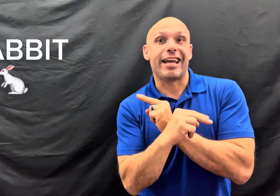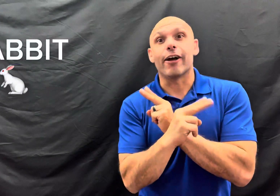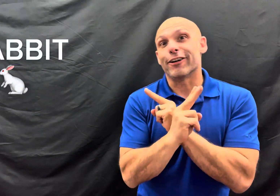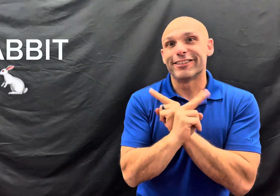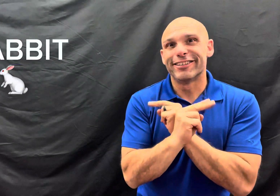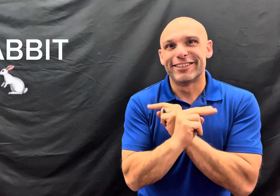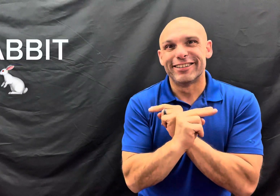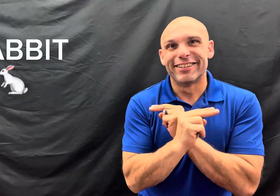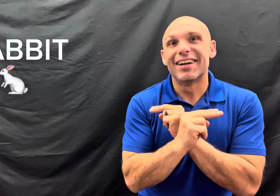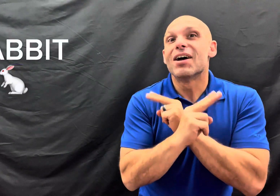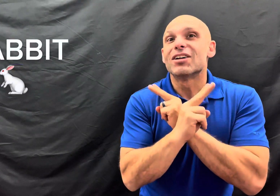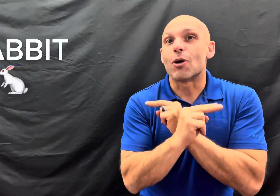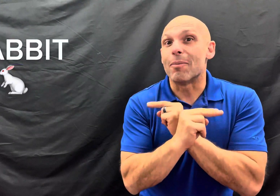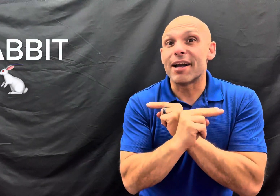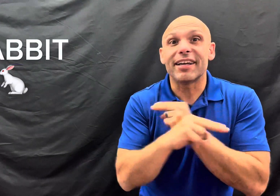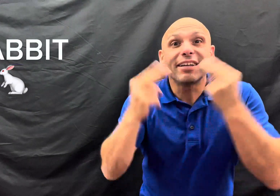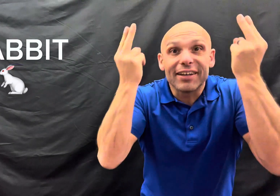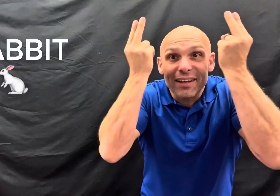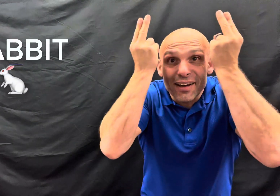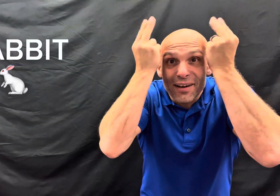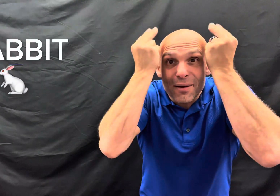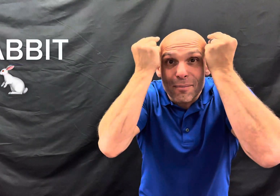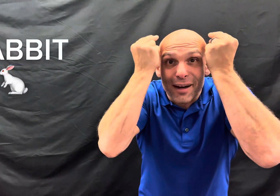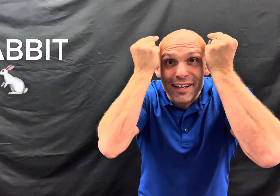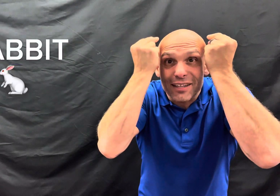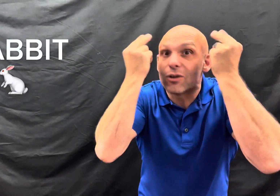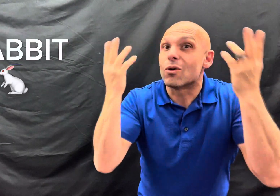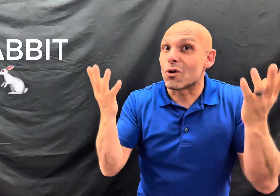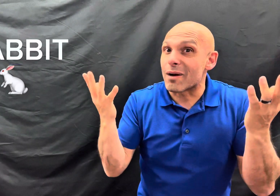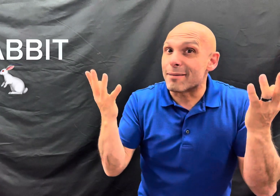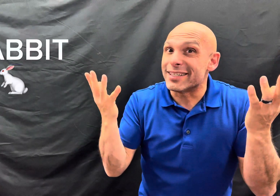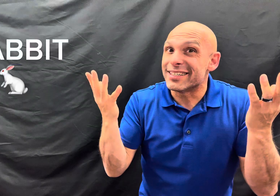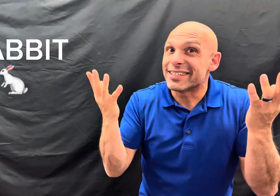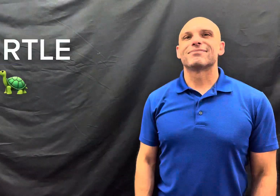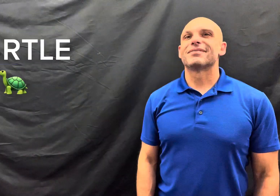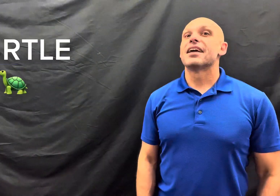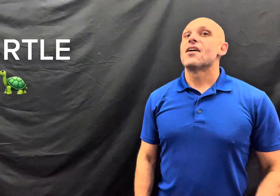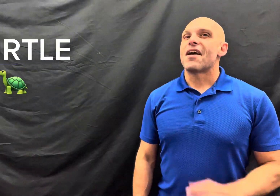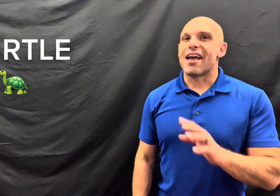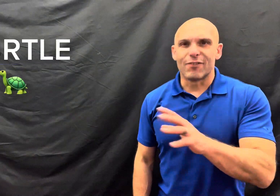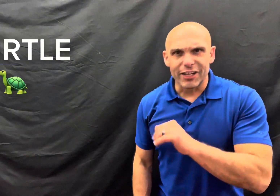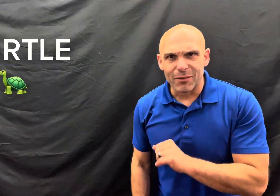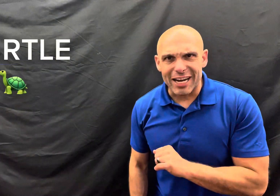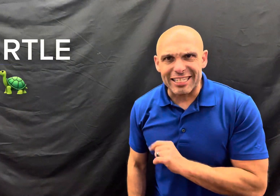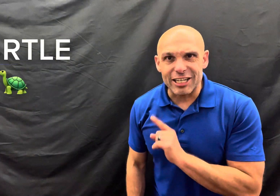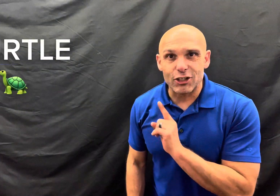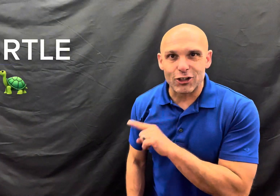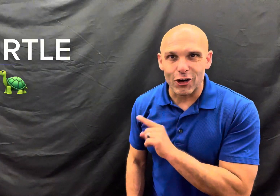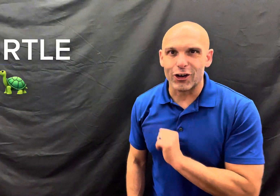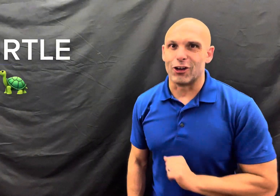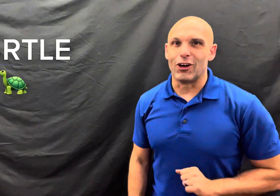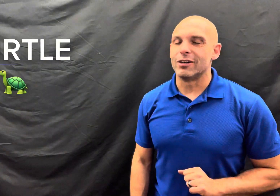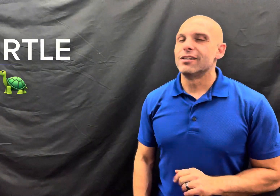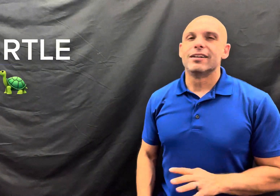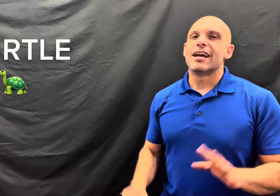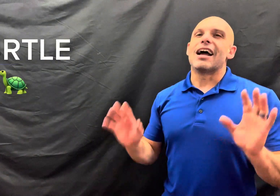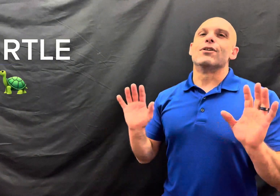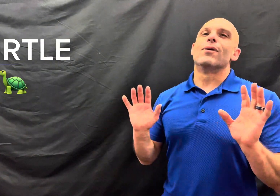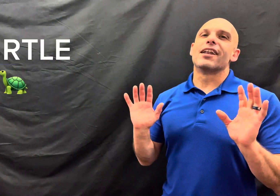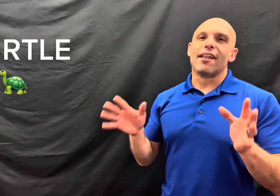tail. So bunny, bunny, or rabbit. Every year when I teach turtle, everyone loves